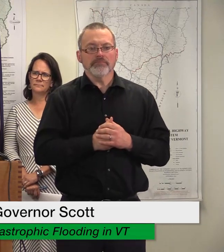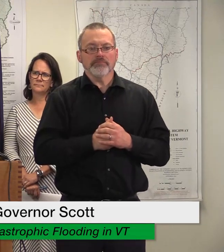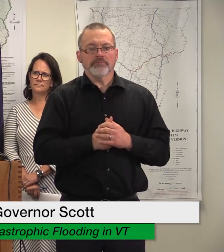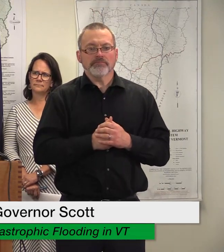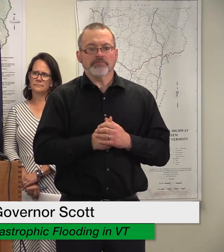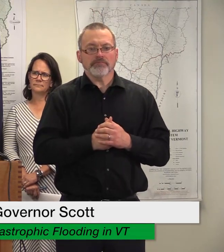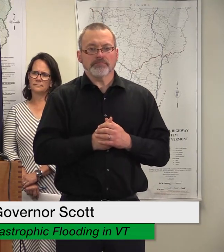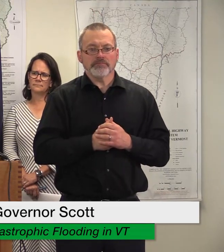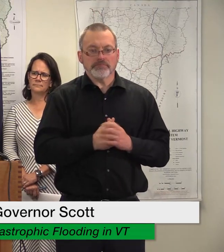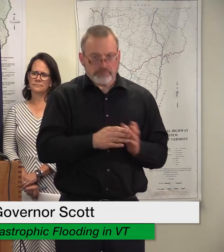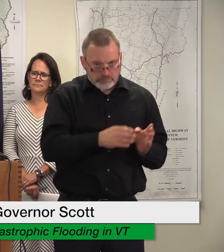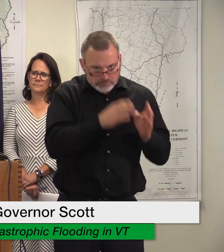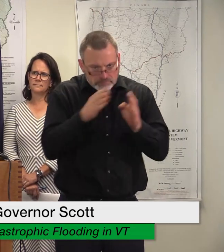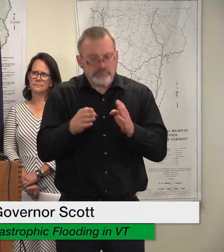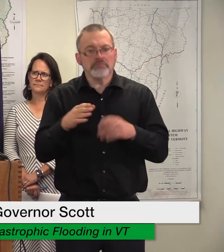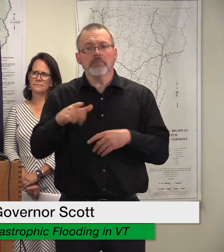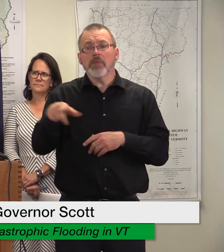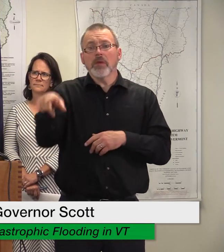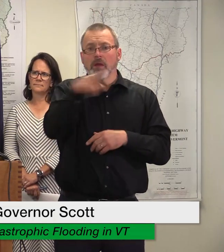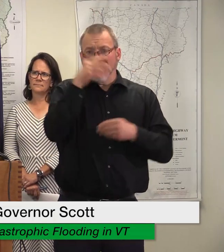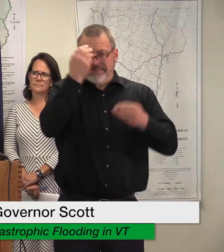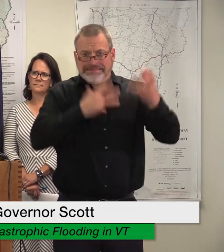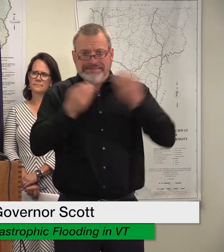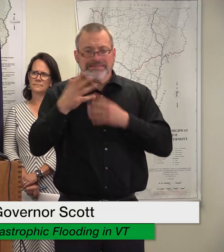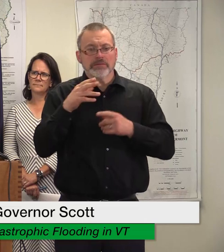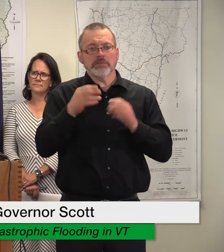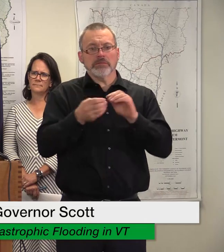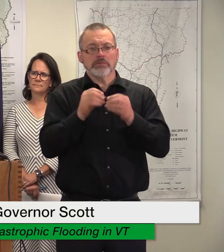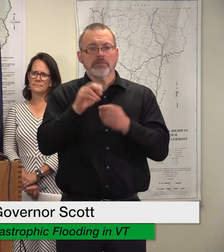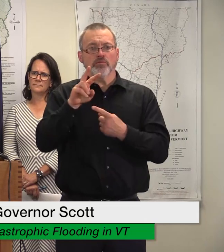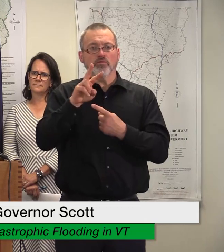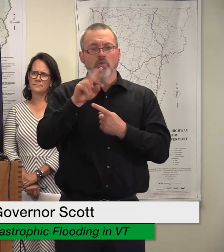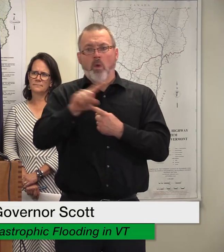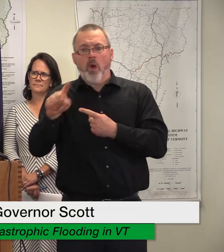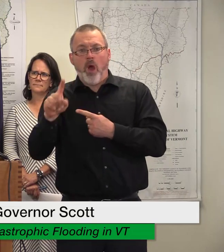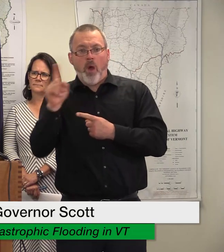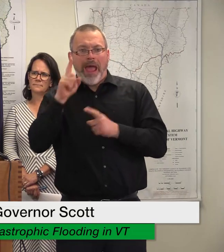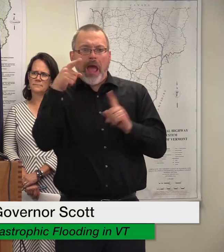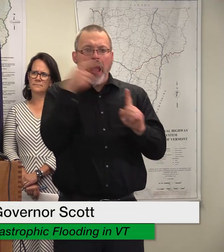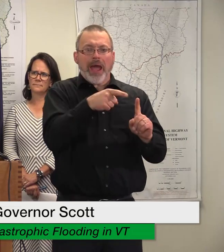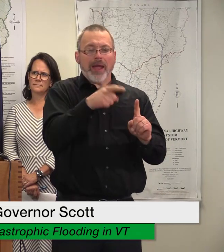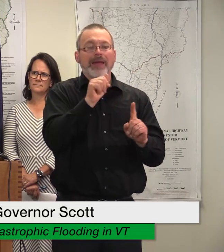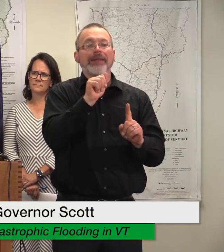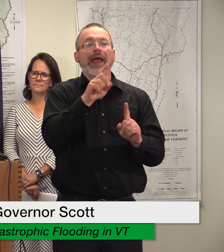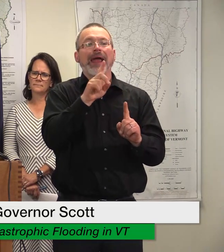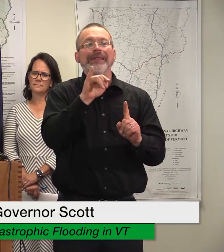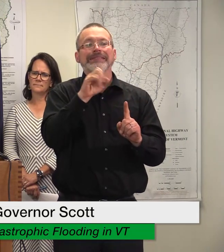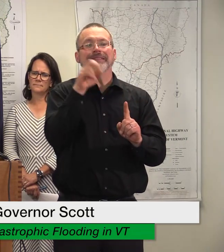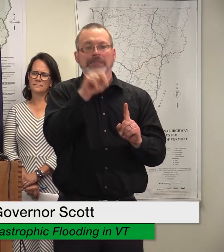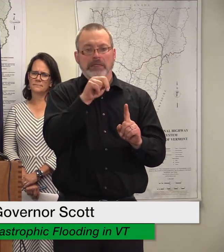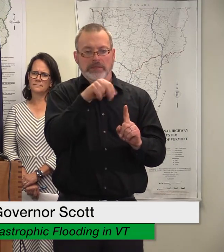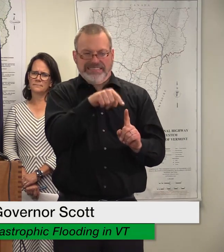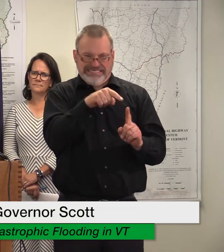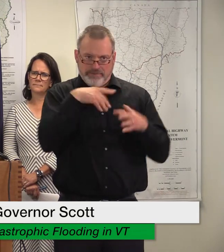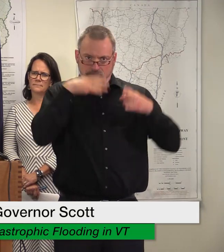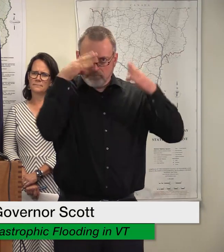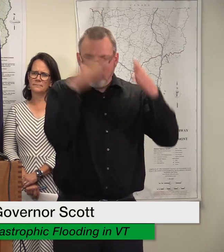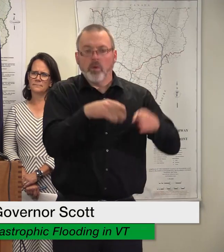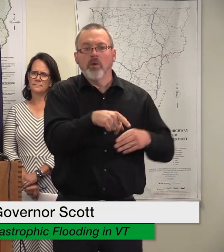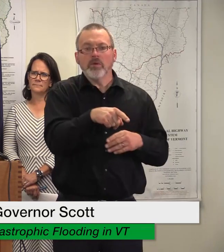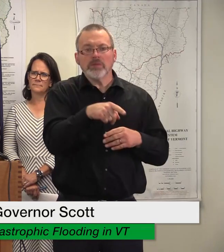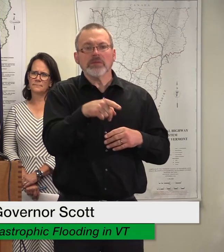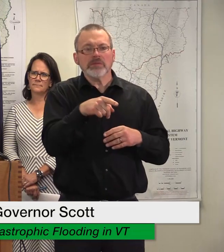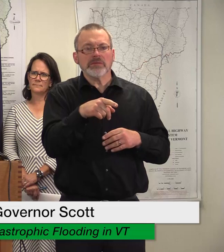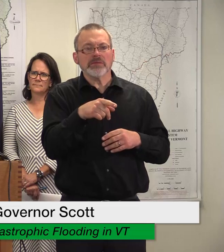County. If you experienced any damage to your home, property, place of business, or farm,